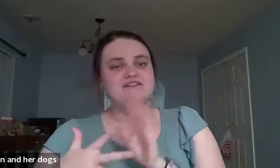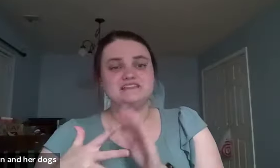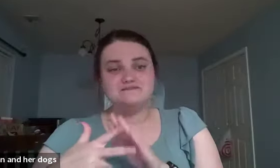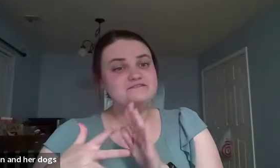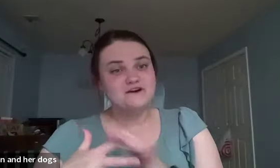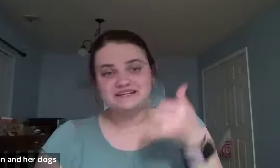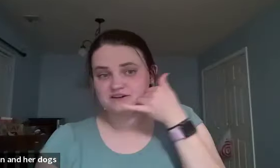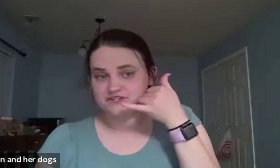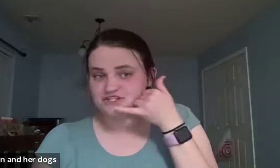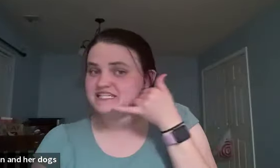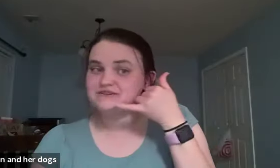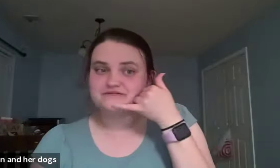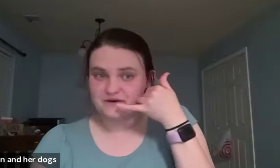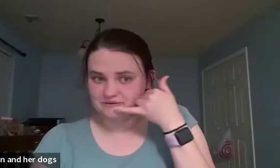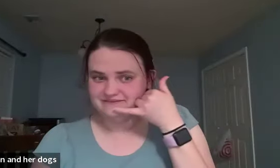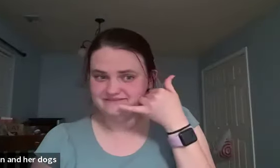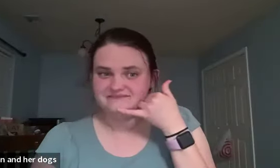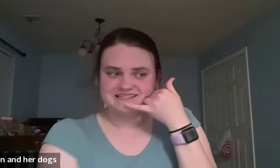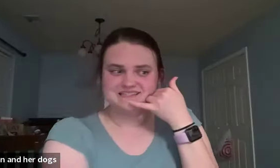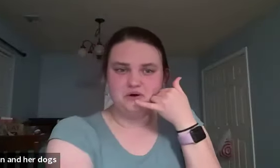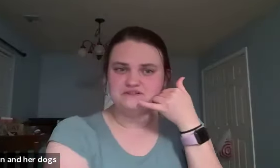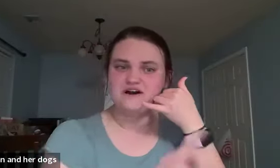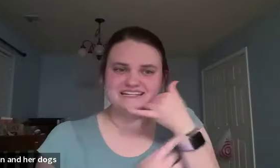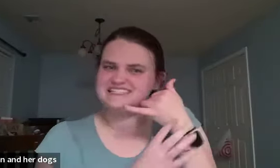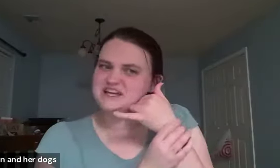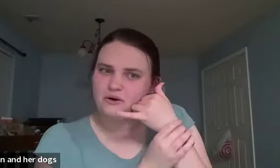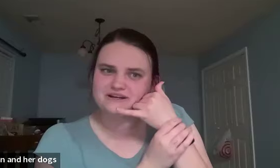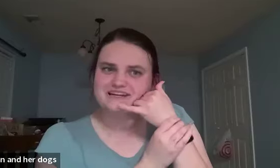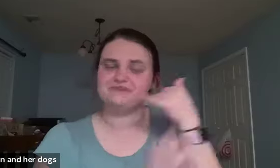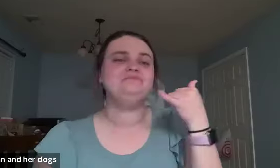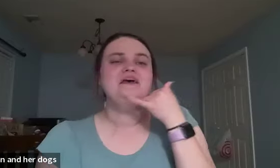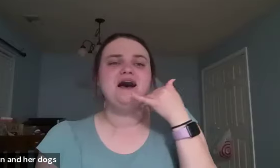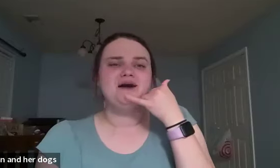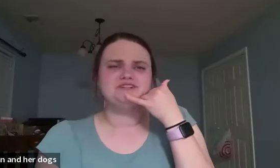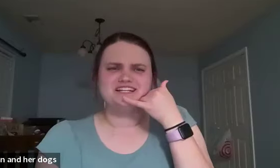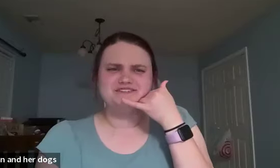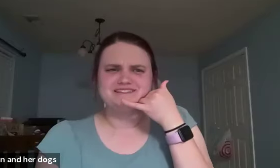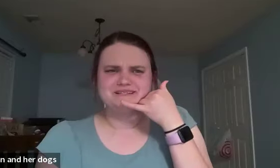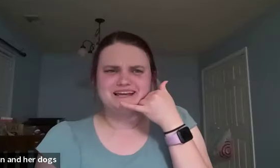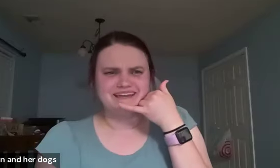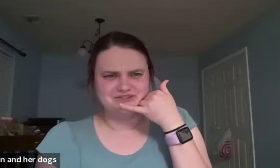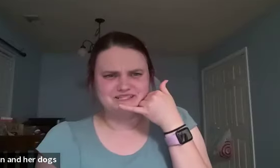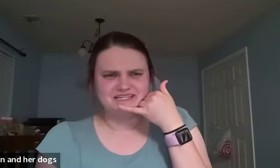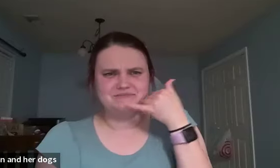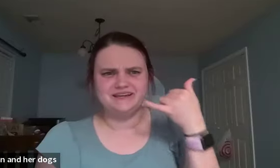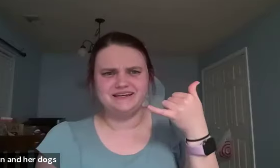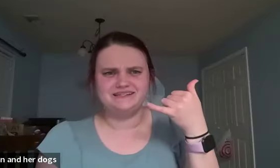The sign for phone itself is just still phone. It still holds on. It's still holding here, which I do think is always kind of interesting